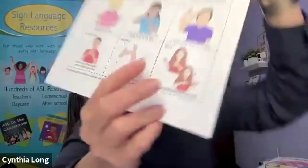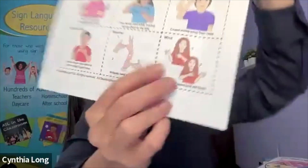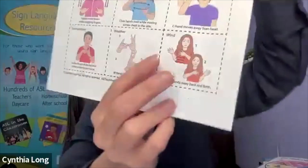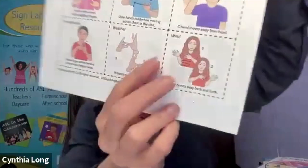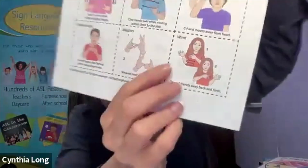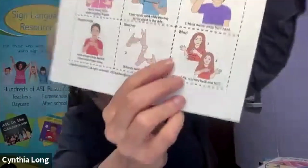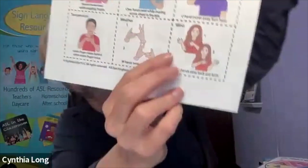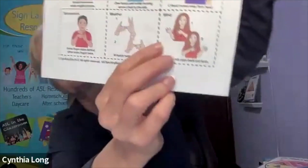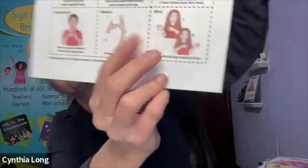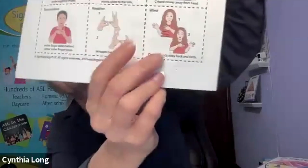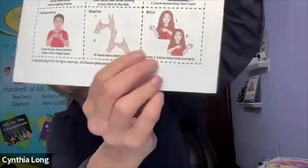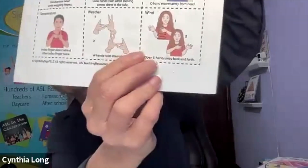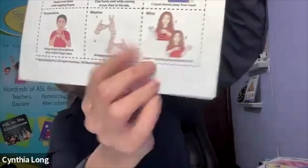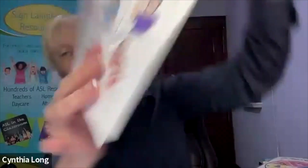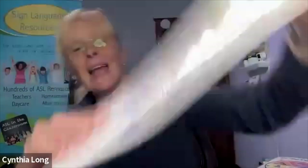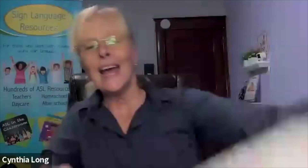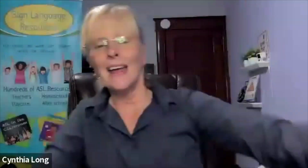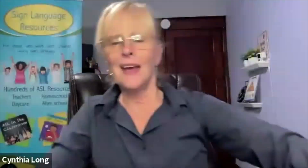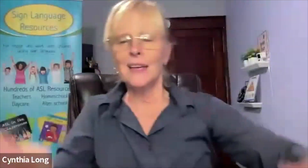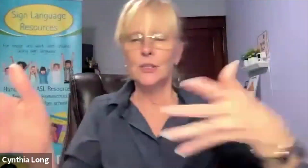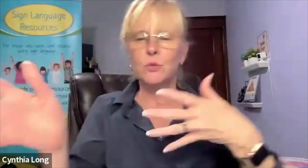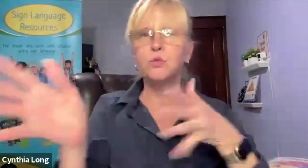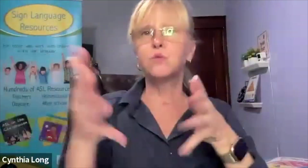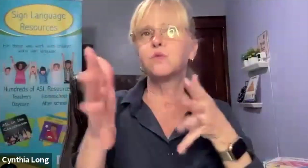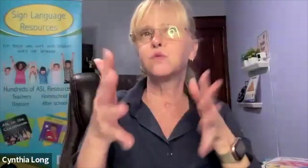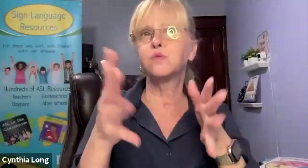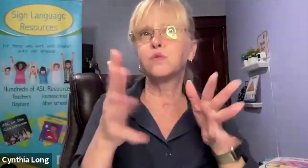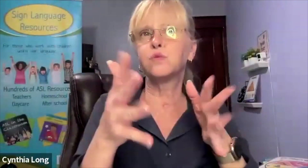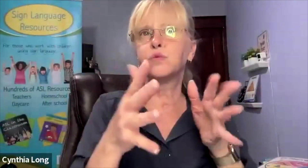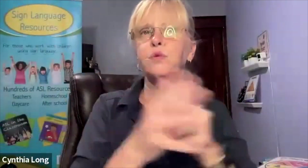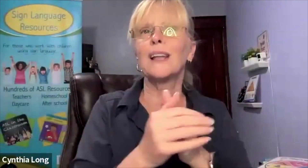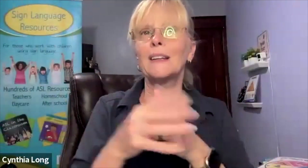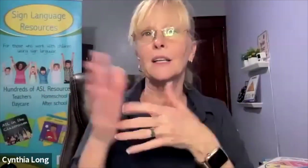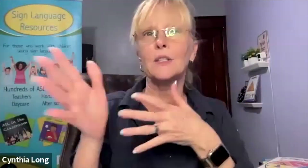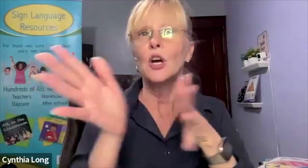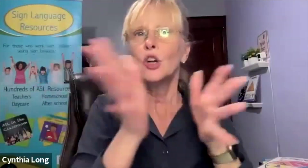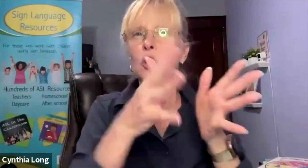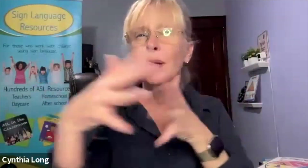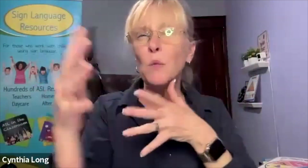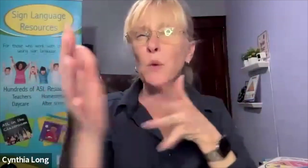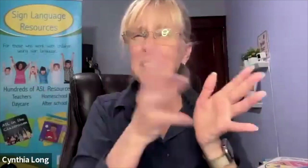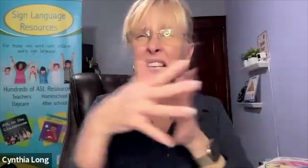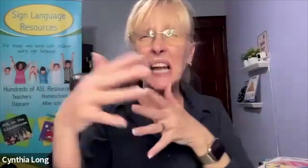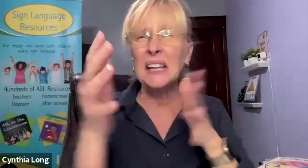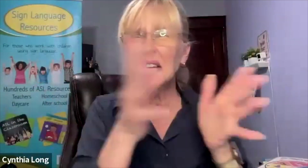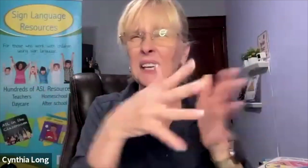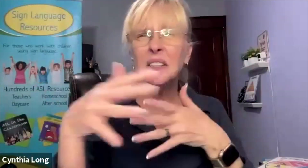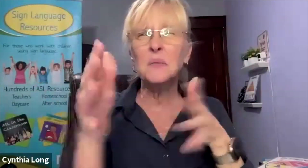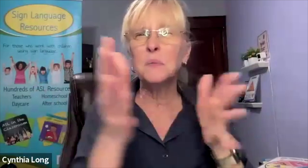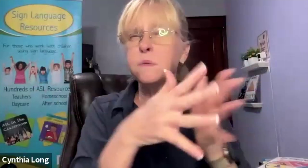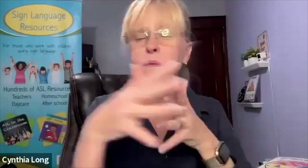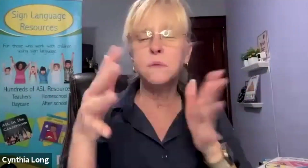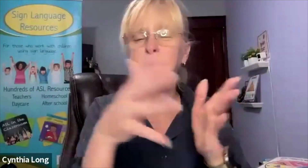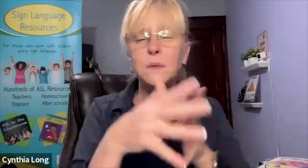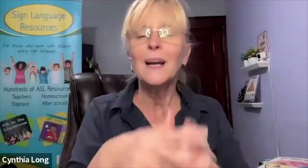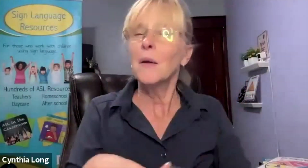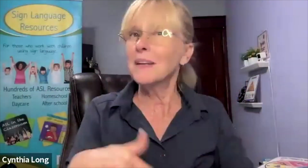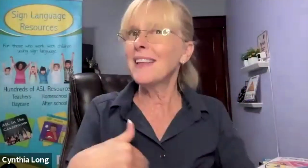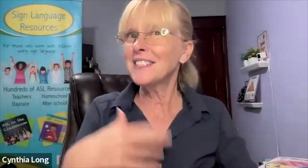the wind. And that is like this. Could be windy like this, but that's the